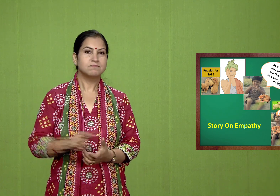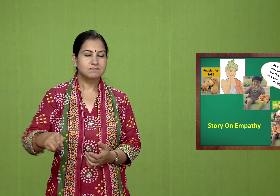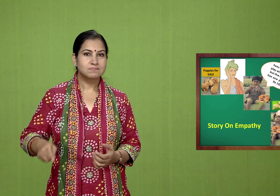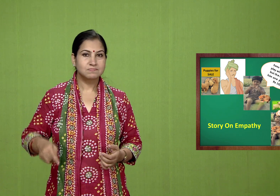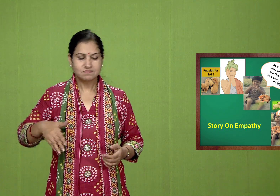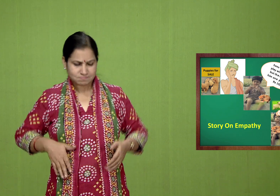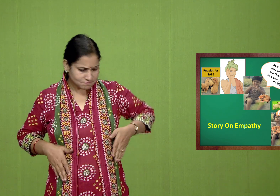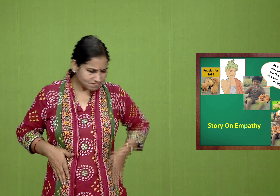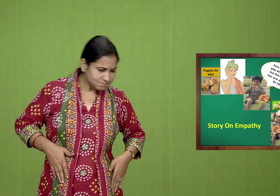Searching his pocket,